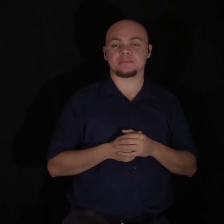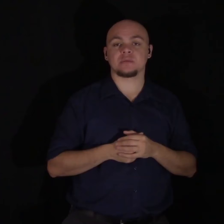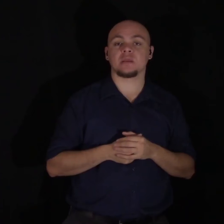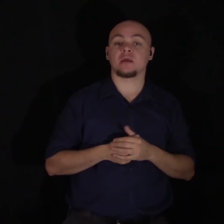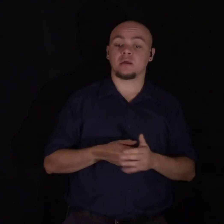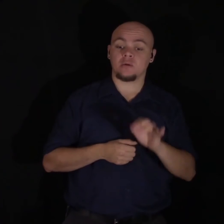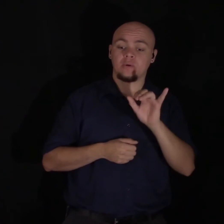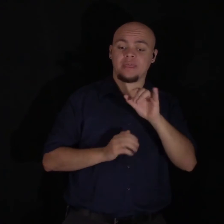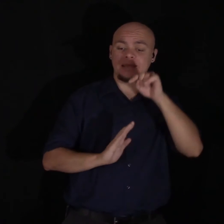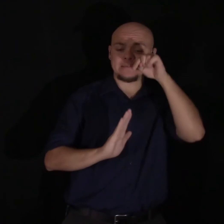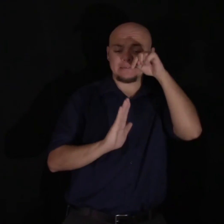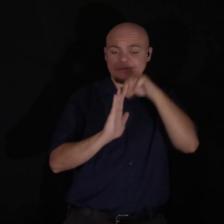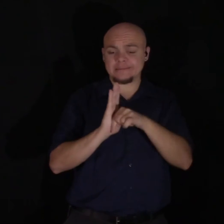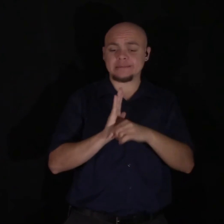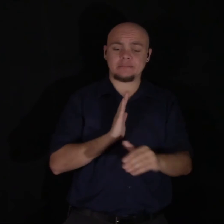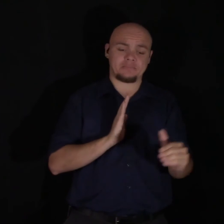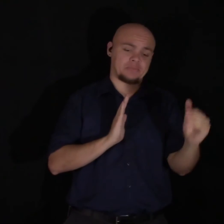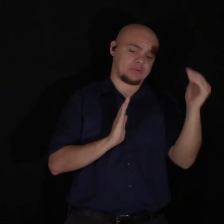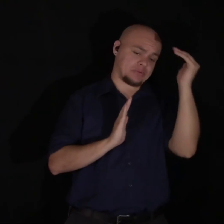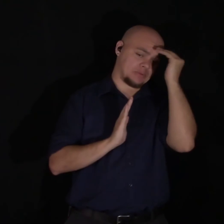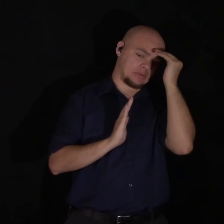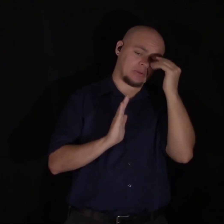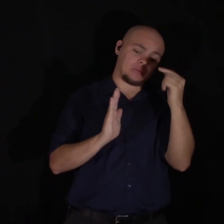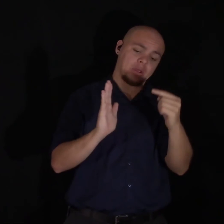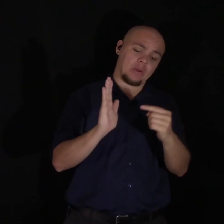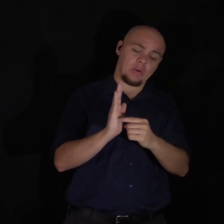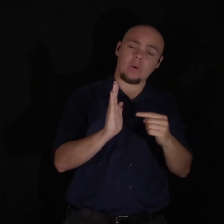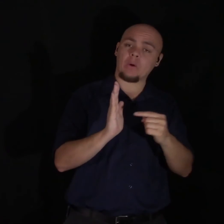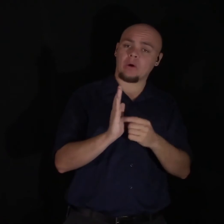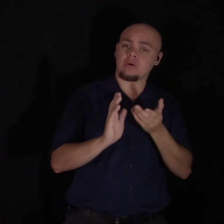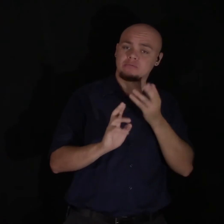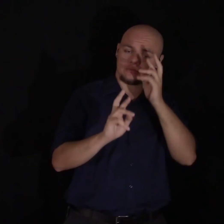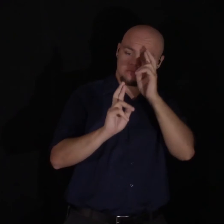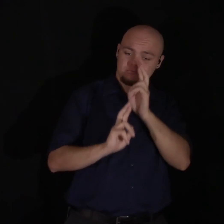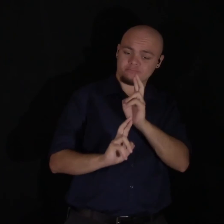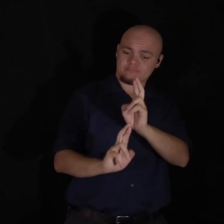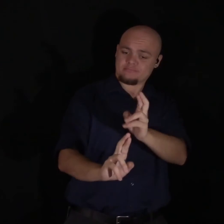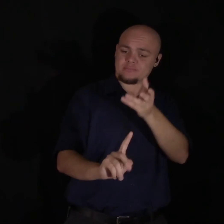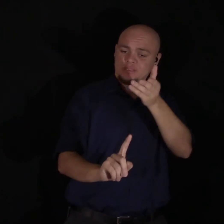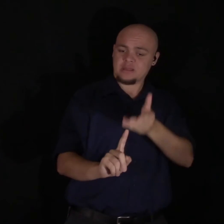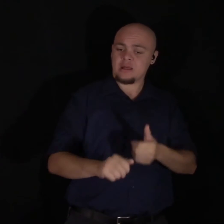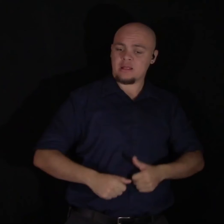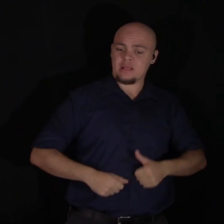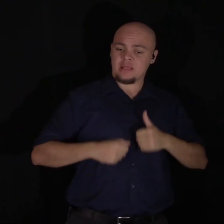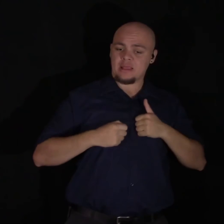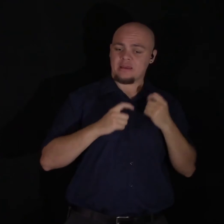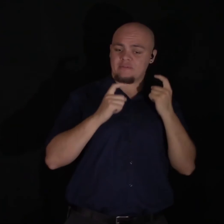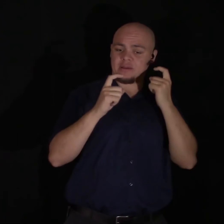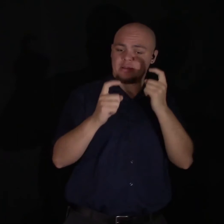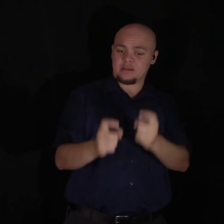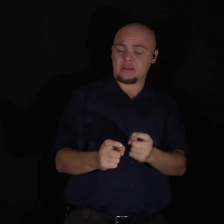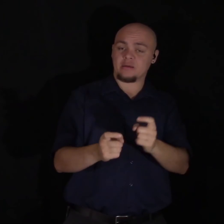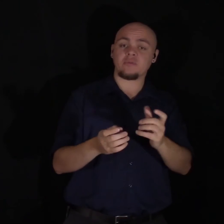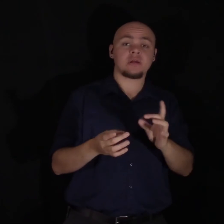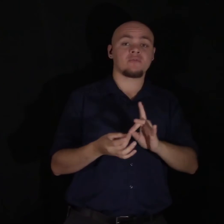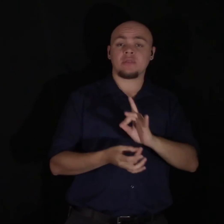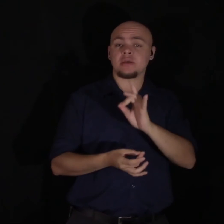deep consciousness of what they owed towards the being to which they had given life, added to the active spirit of tenderness that